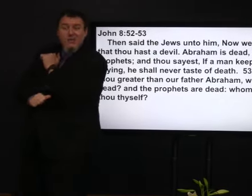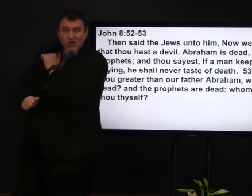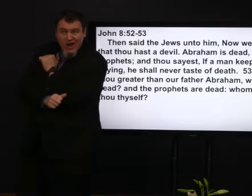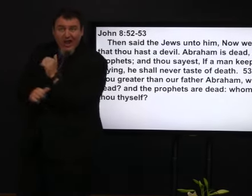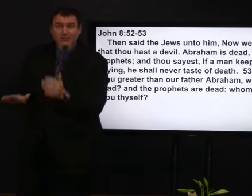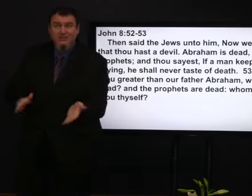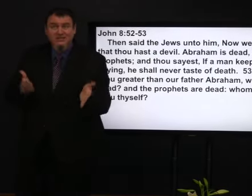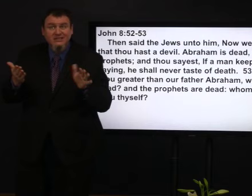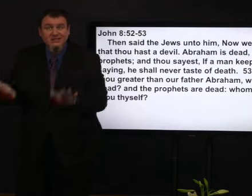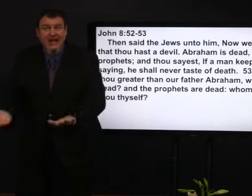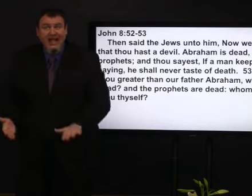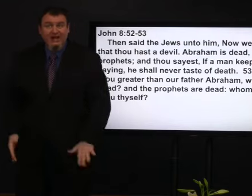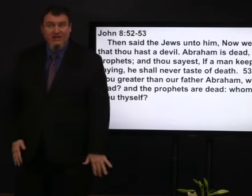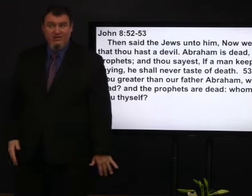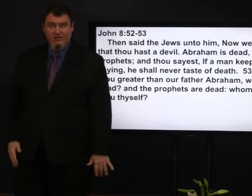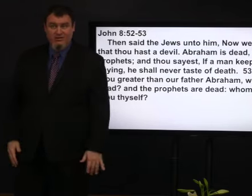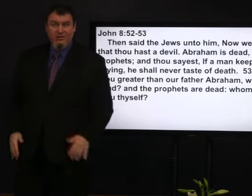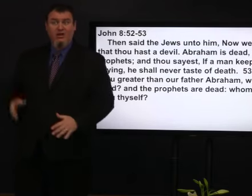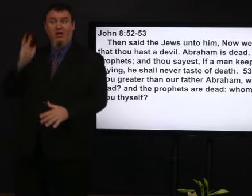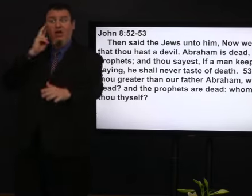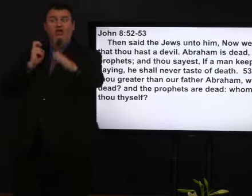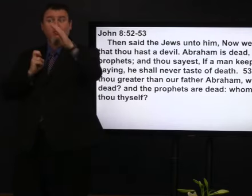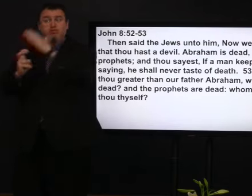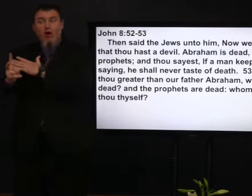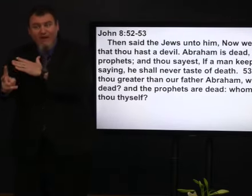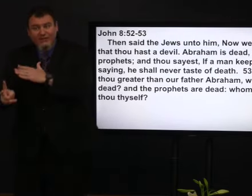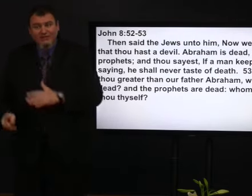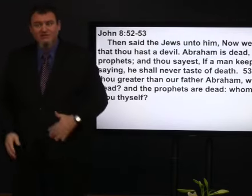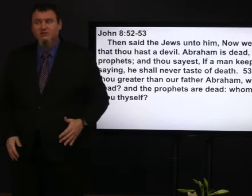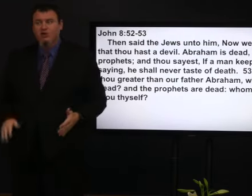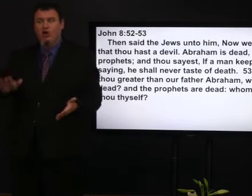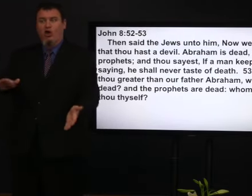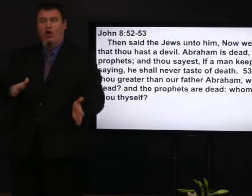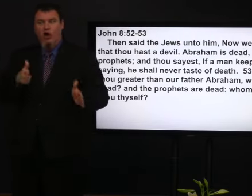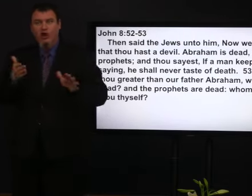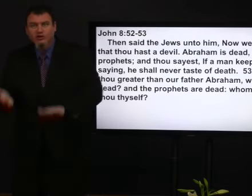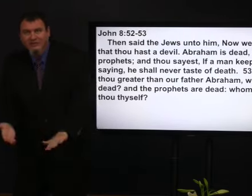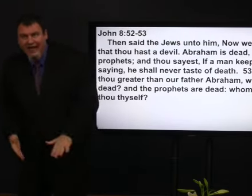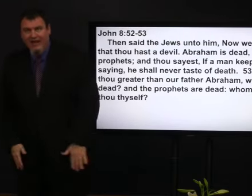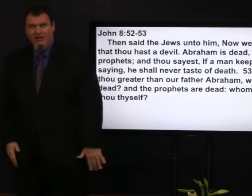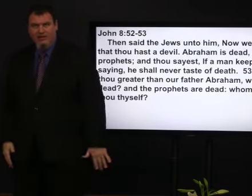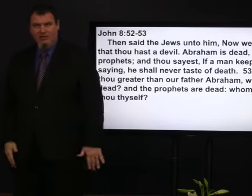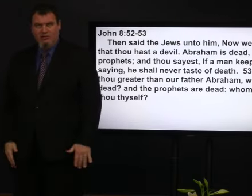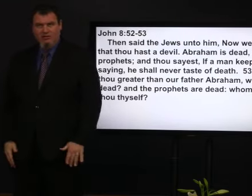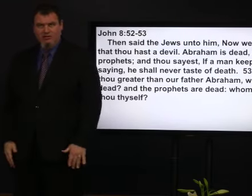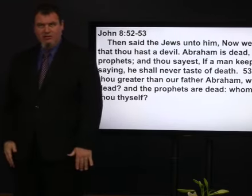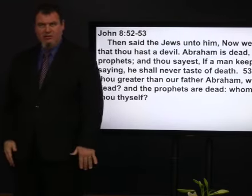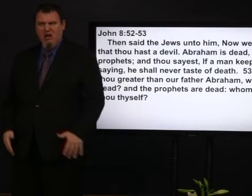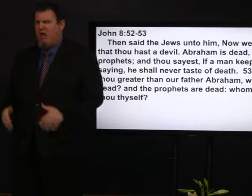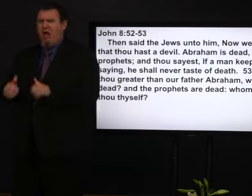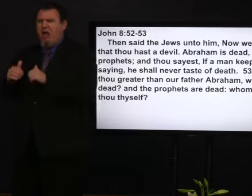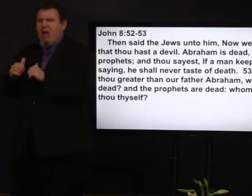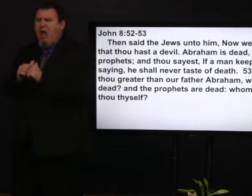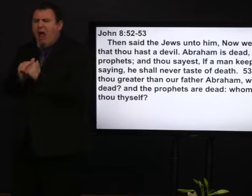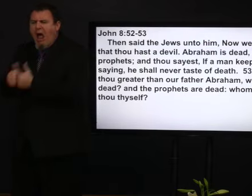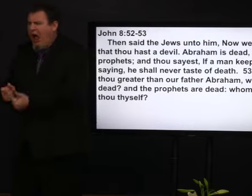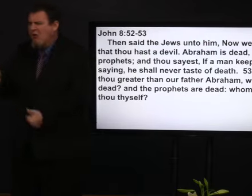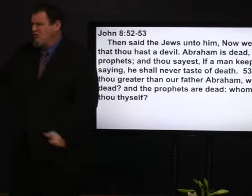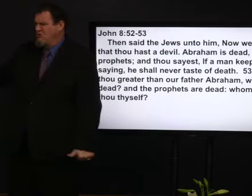Why? Abraham is dead. And the prophets, they're dead. And